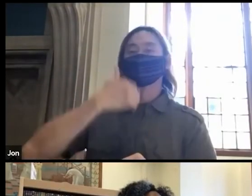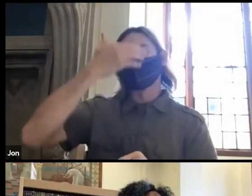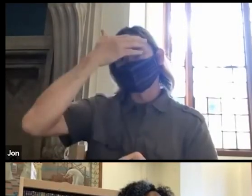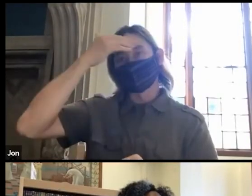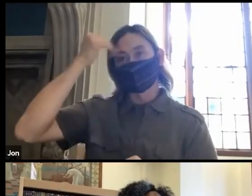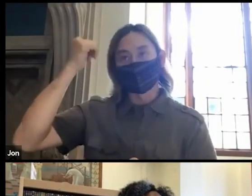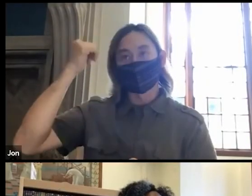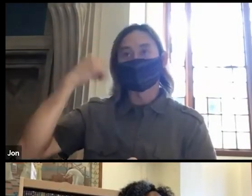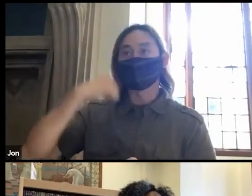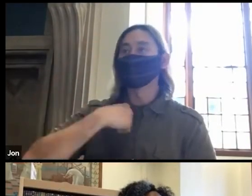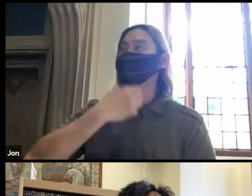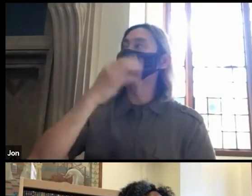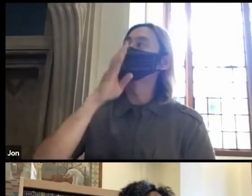would apologize for forgetting.